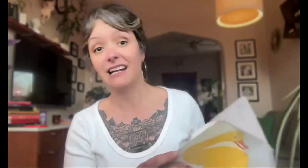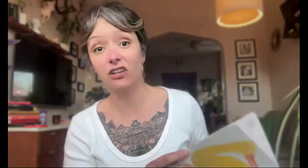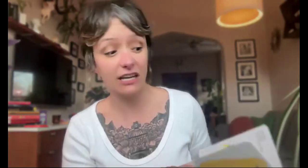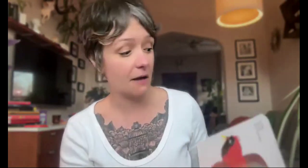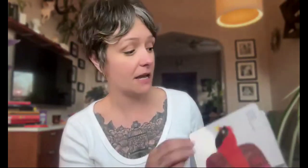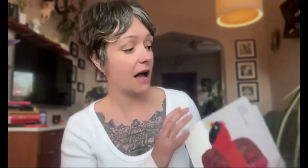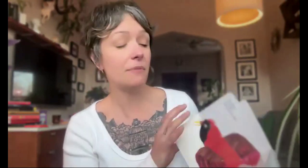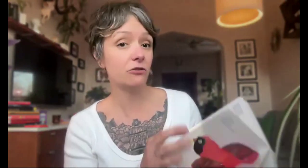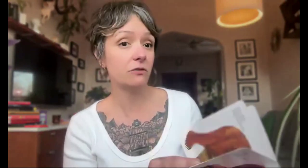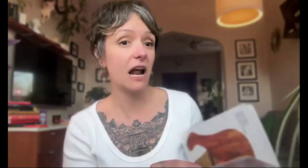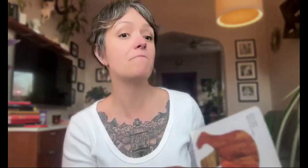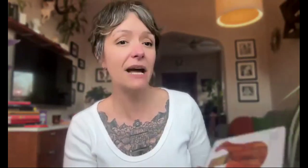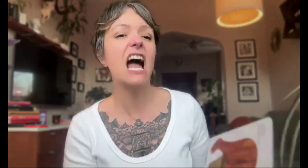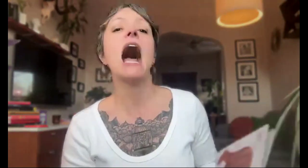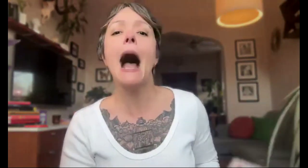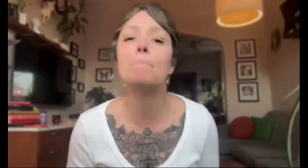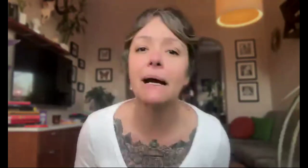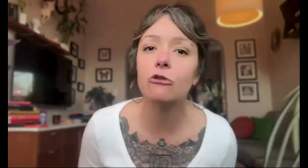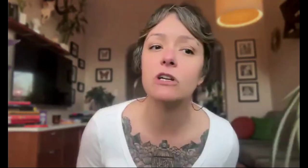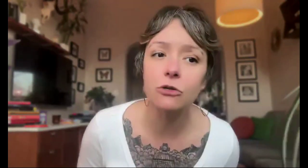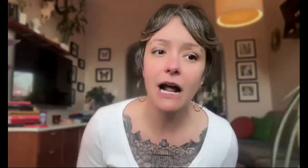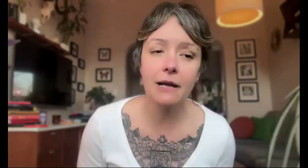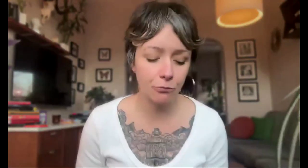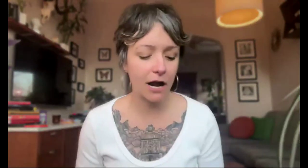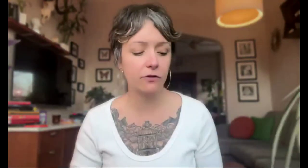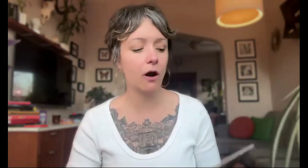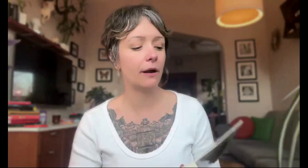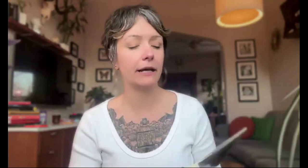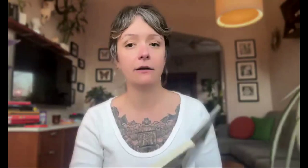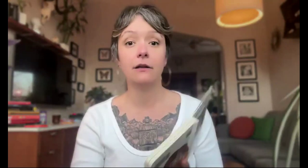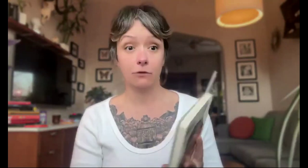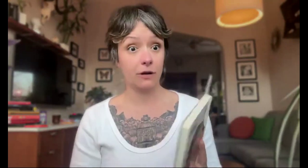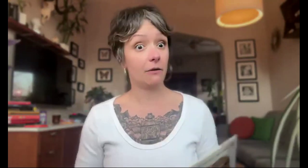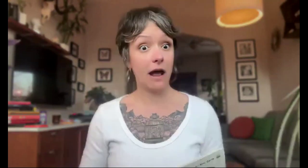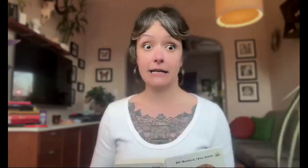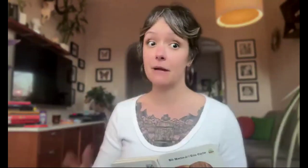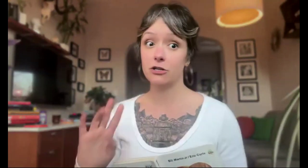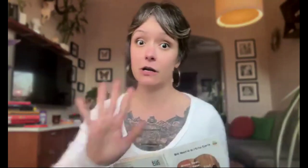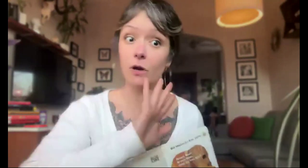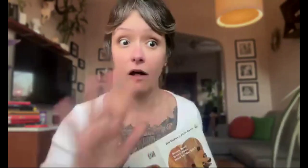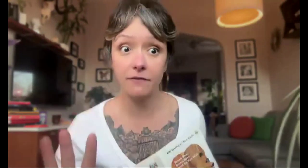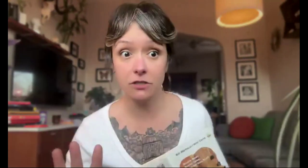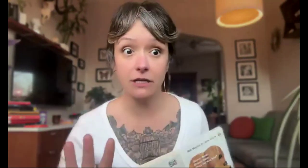And looking at me. I bet you can do it. I bet you can do it. I am proud of you already. Okay, ready? I'm not joking. We all have to do